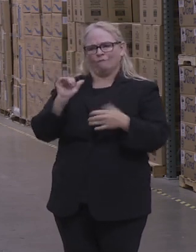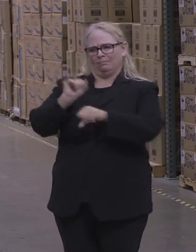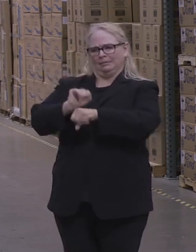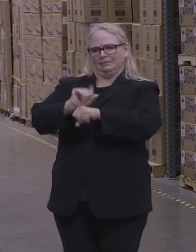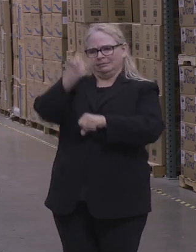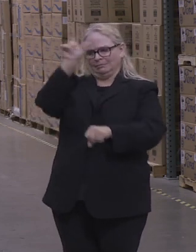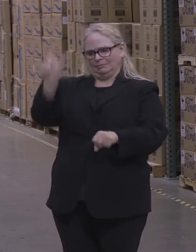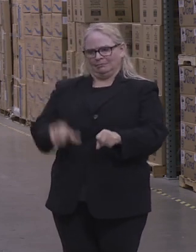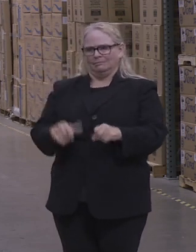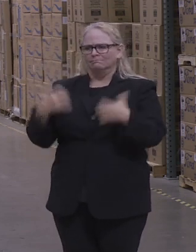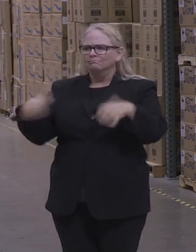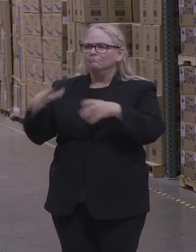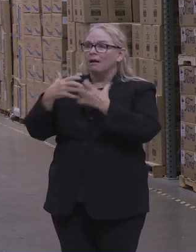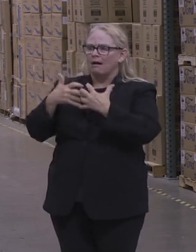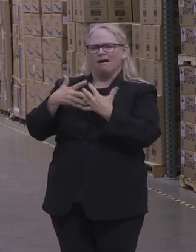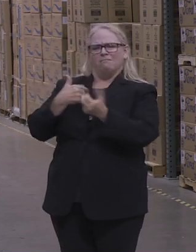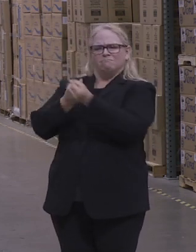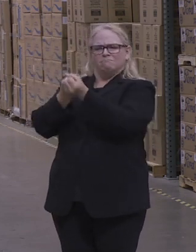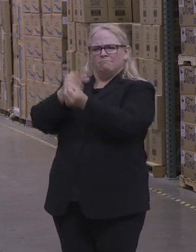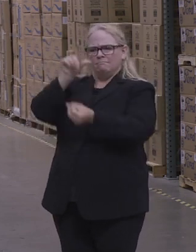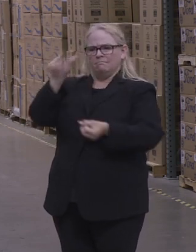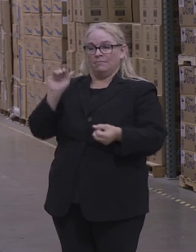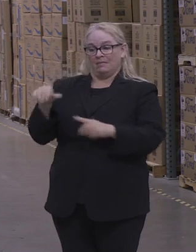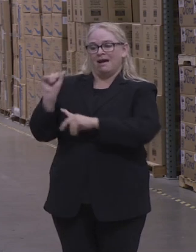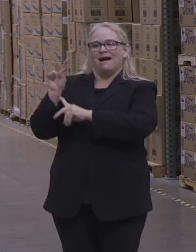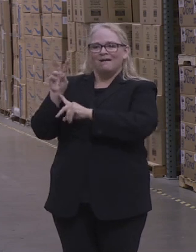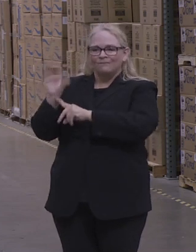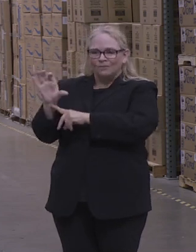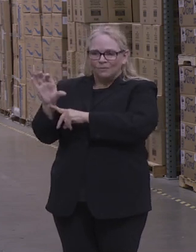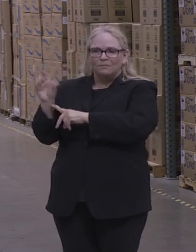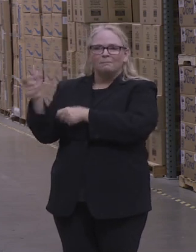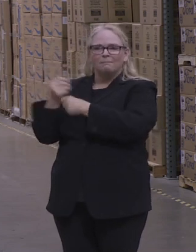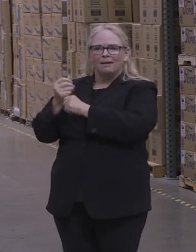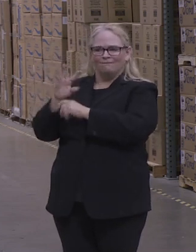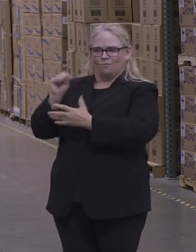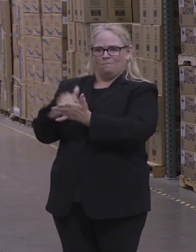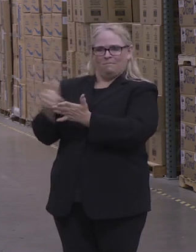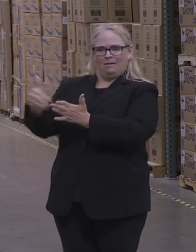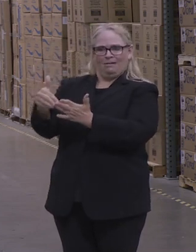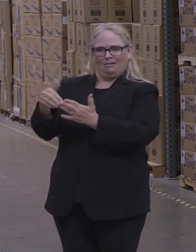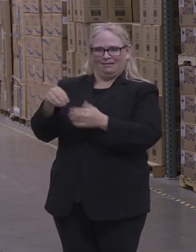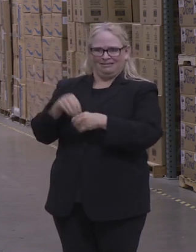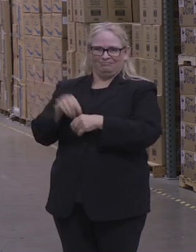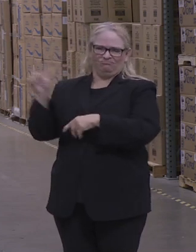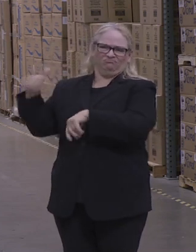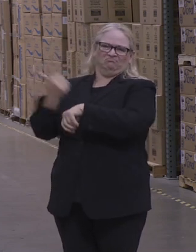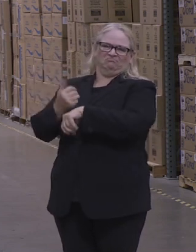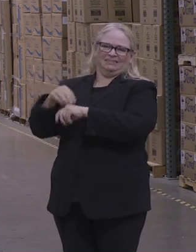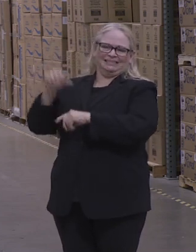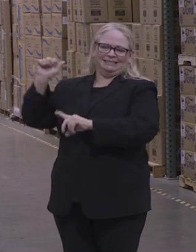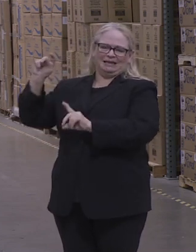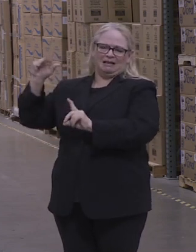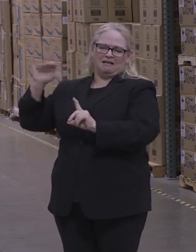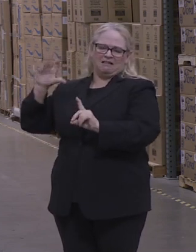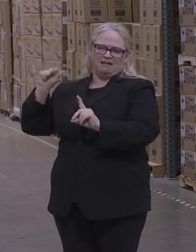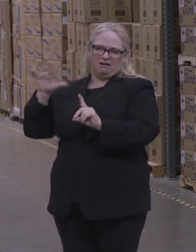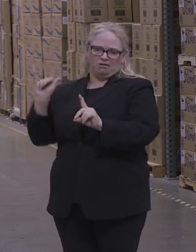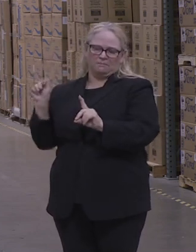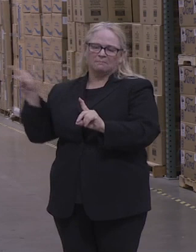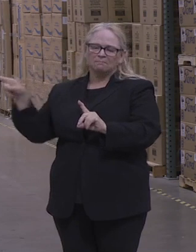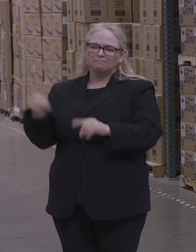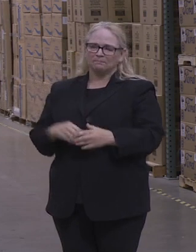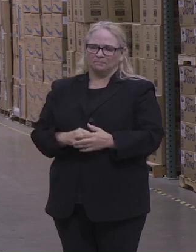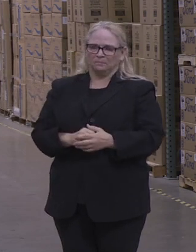biggest, again, being Avoke in Santa Clara. We just want to compliment their team for retooling